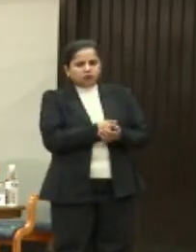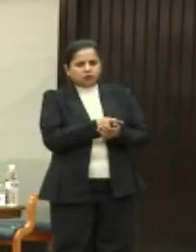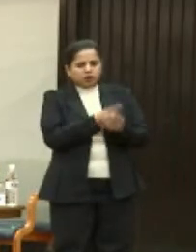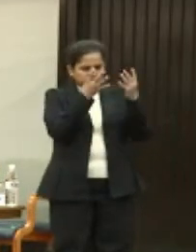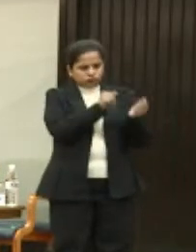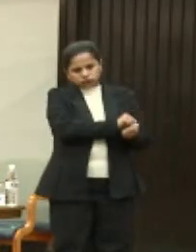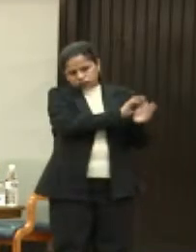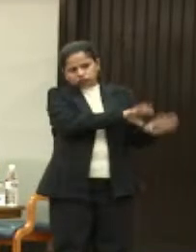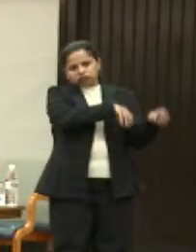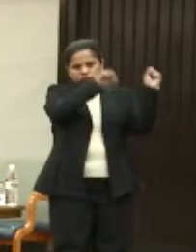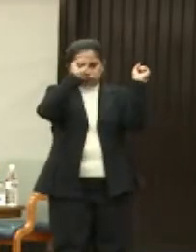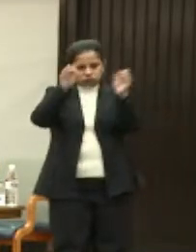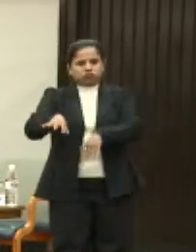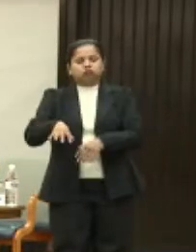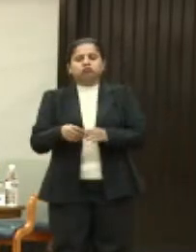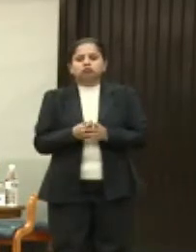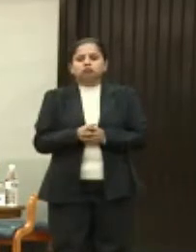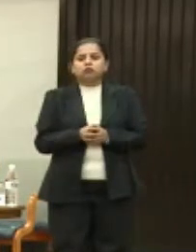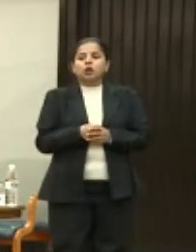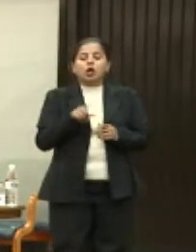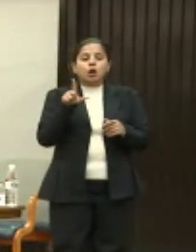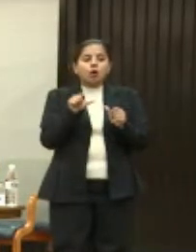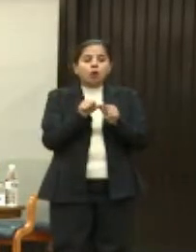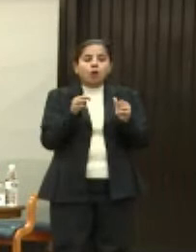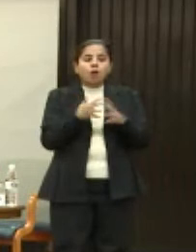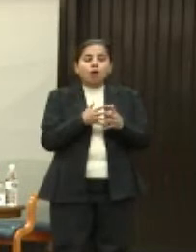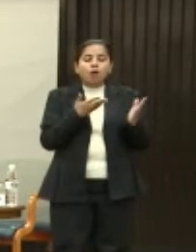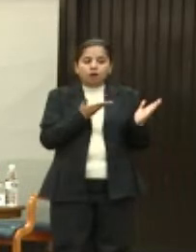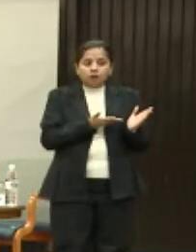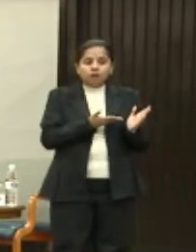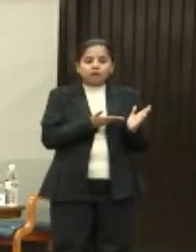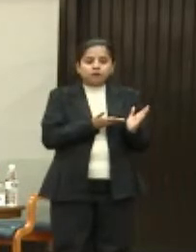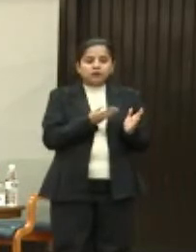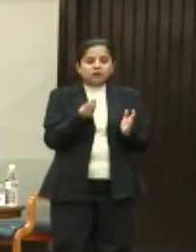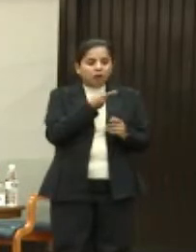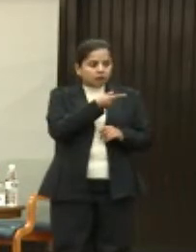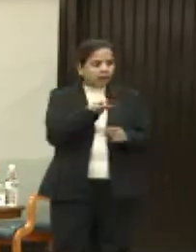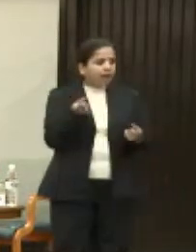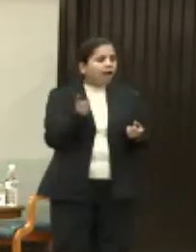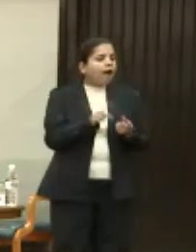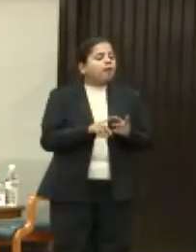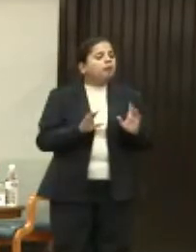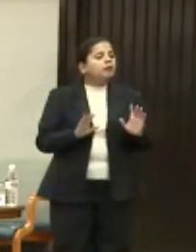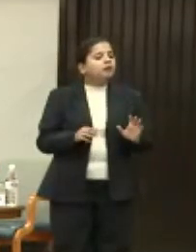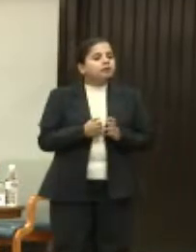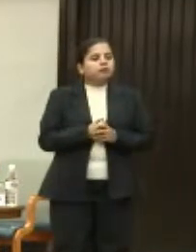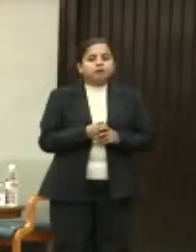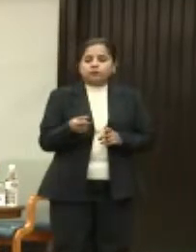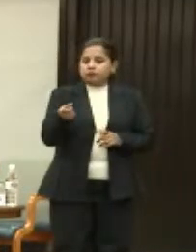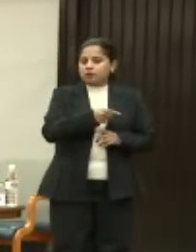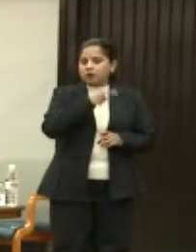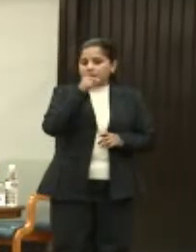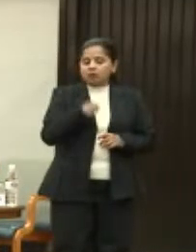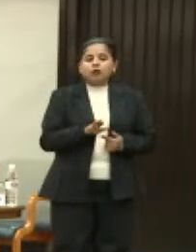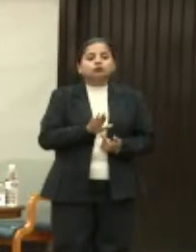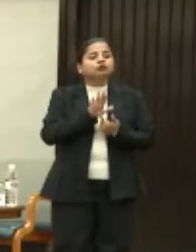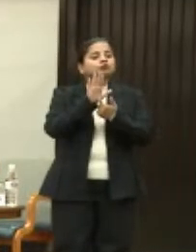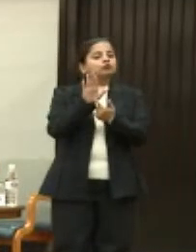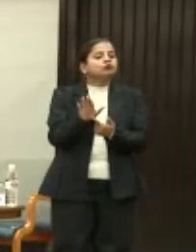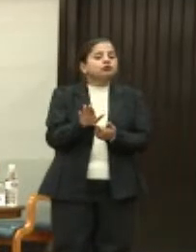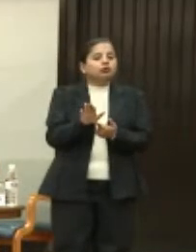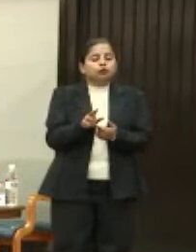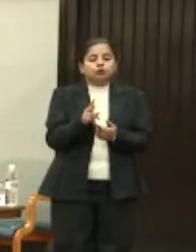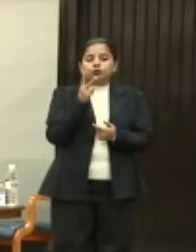jail. Under the law, something like this happens, you have to produce